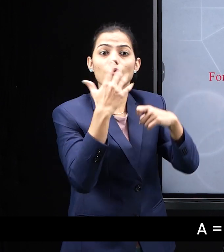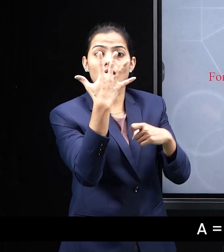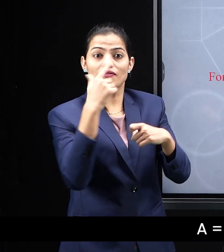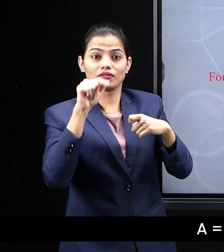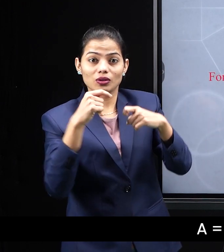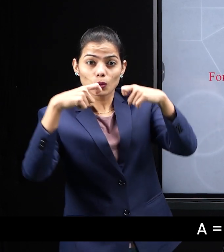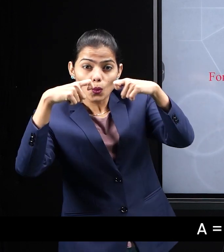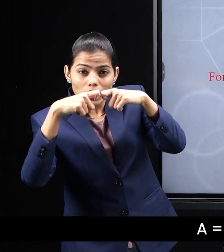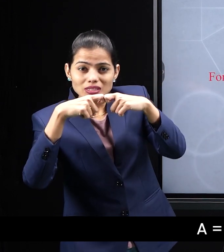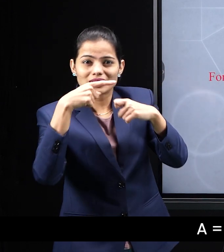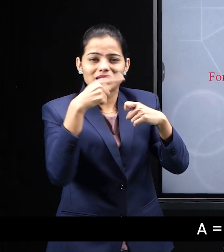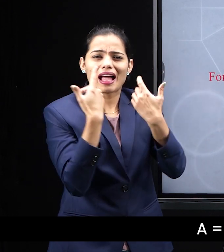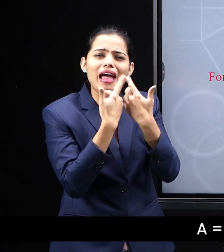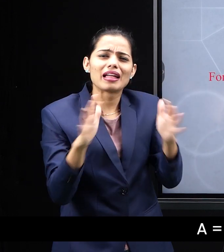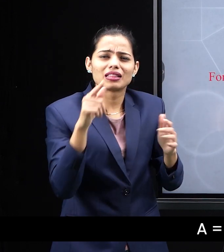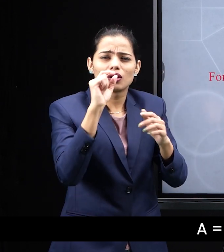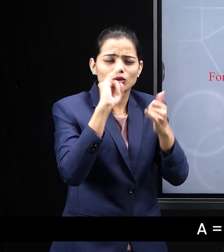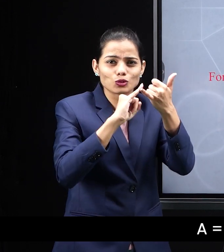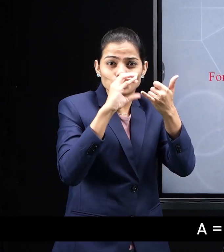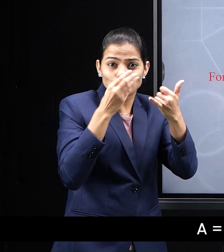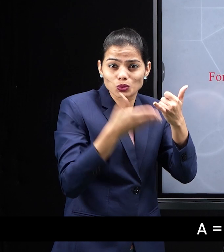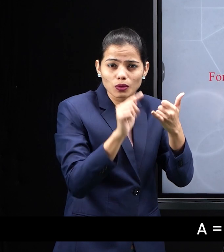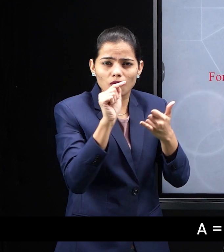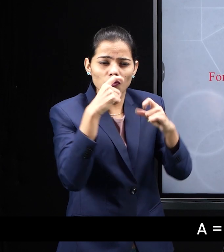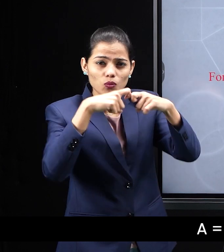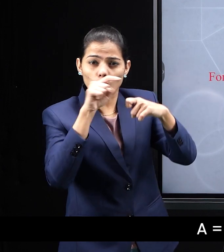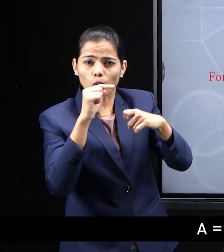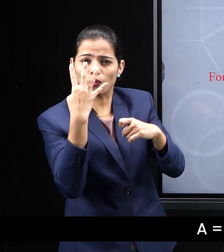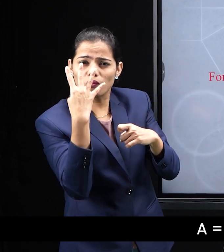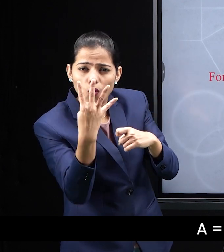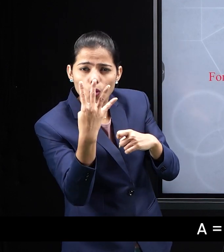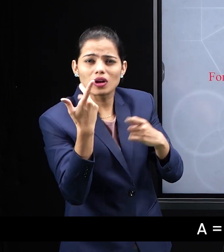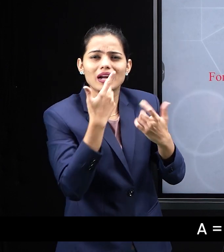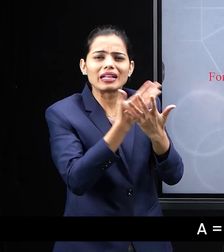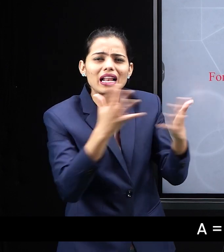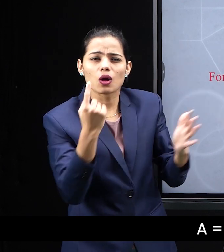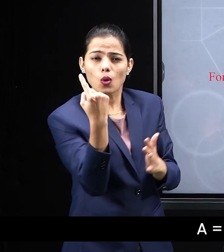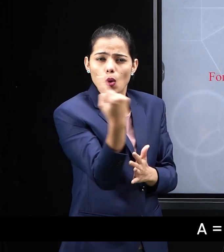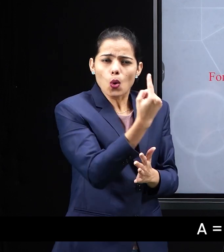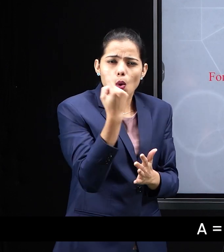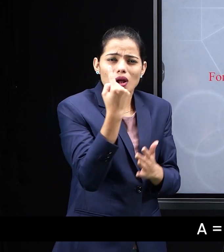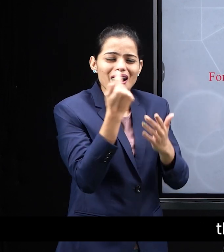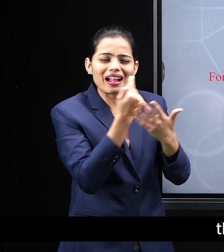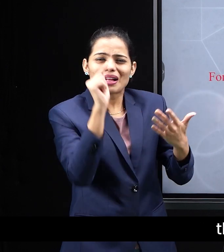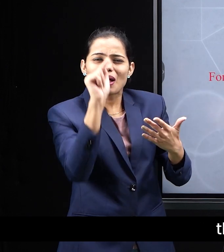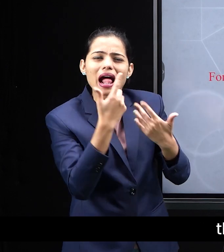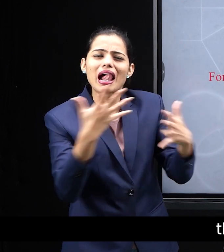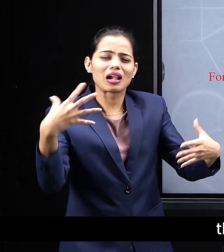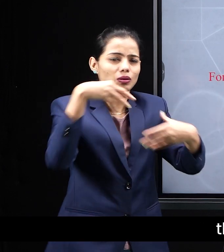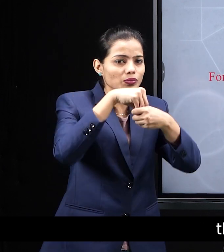5, X belongs to N, so X is equal to 4, there is only one